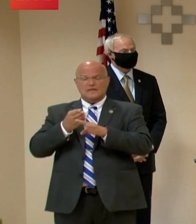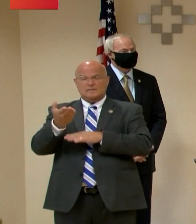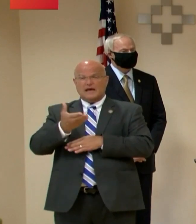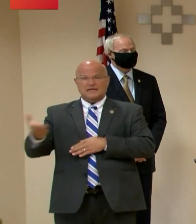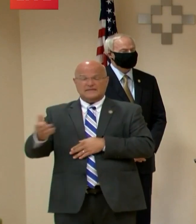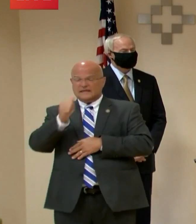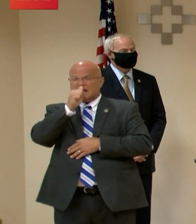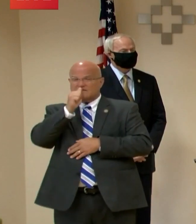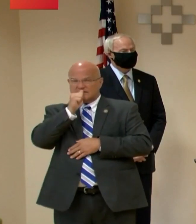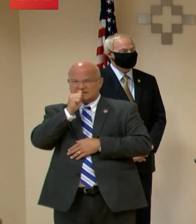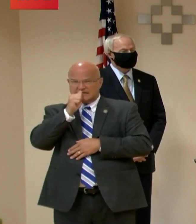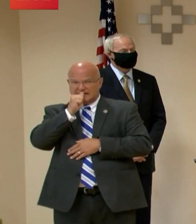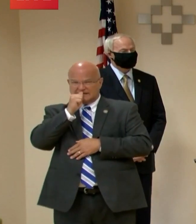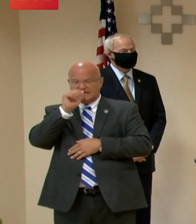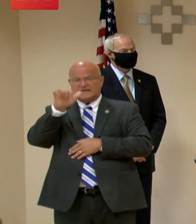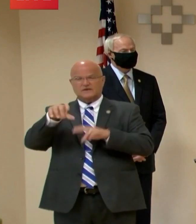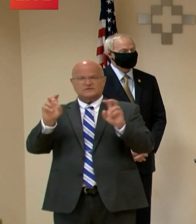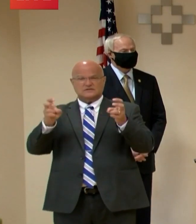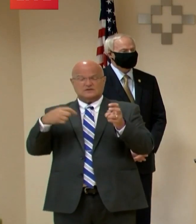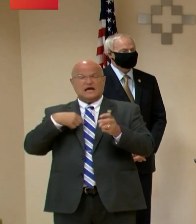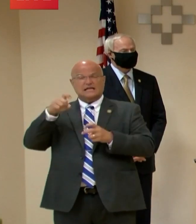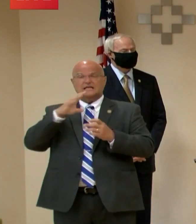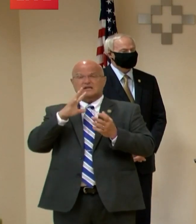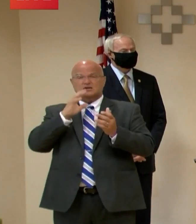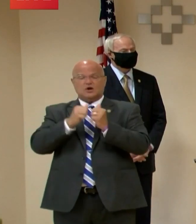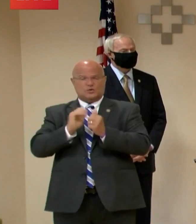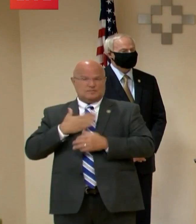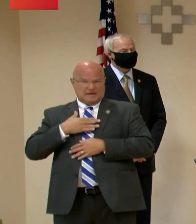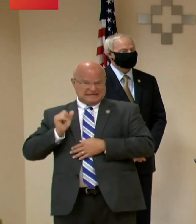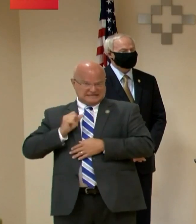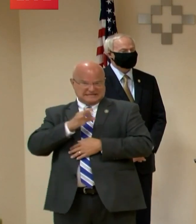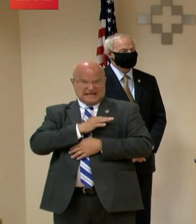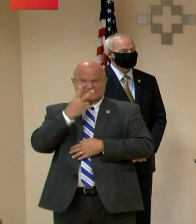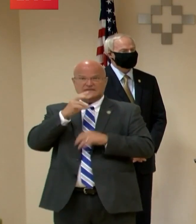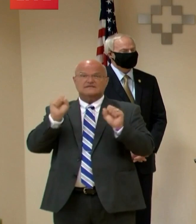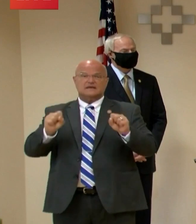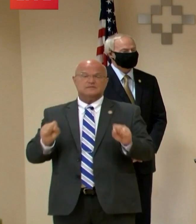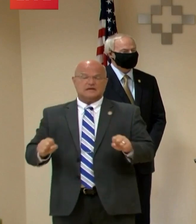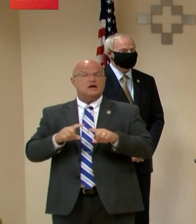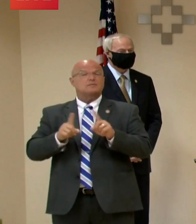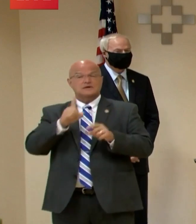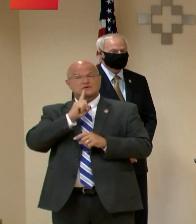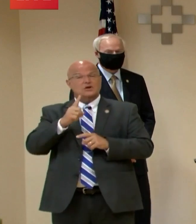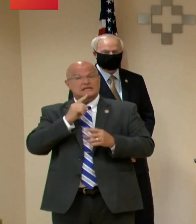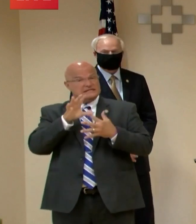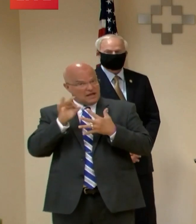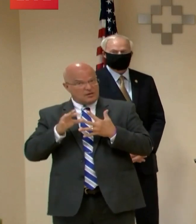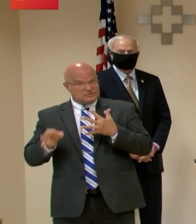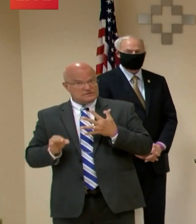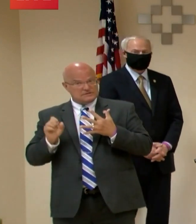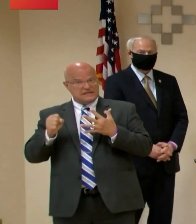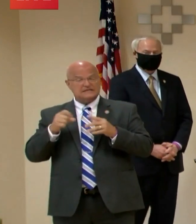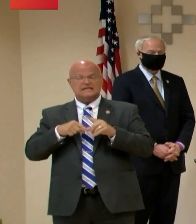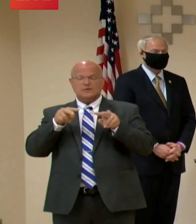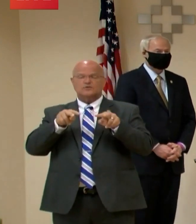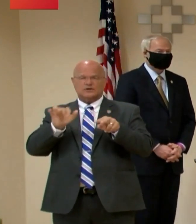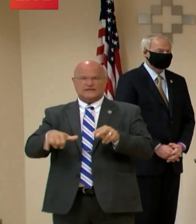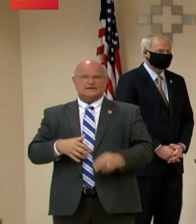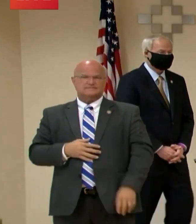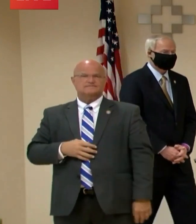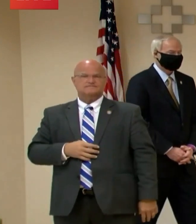Maintaining the confidentiality and those issues. I would need to talk with my staff to see if that can be done. But certainly it is an option, and we can look at